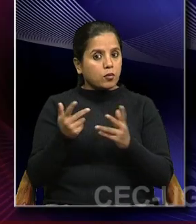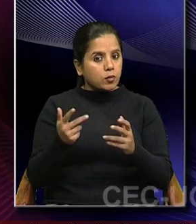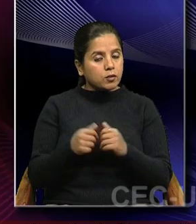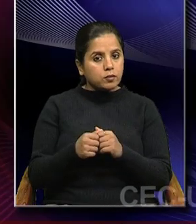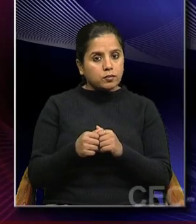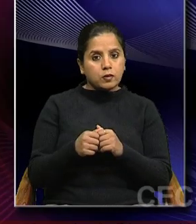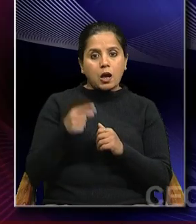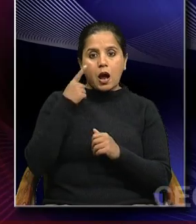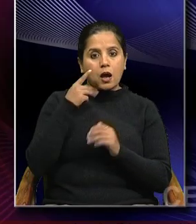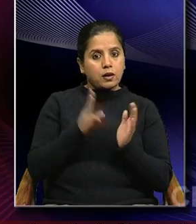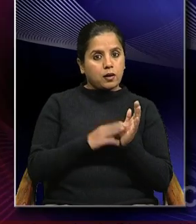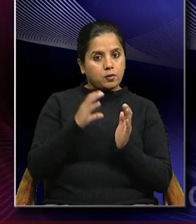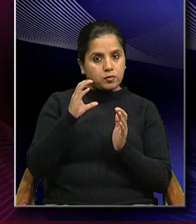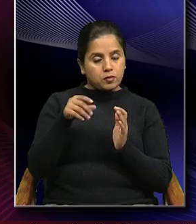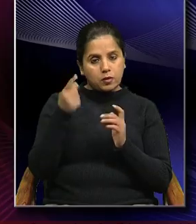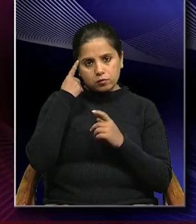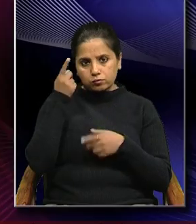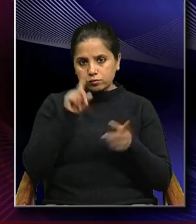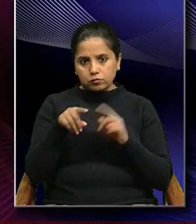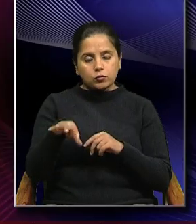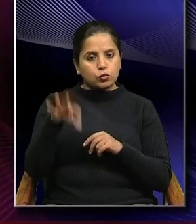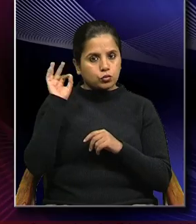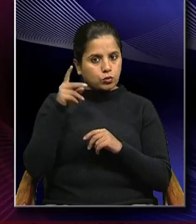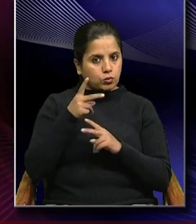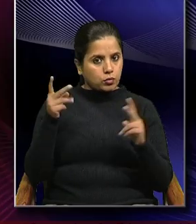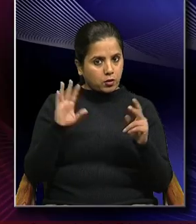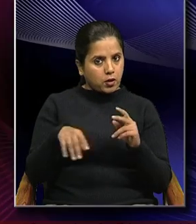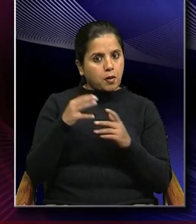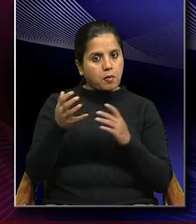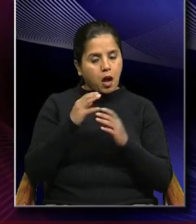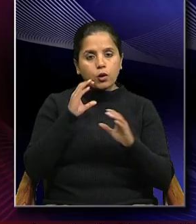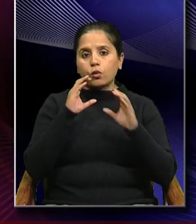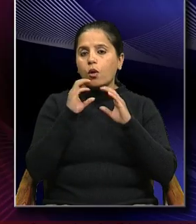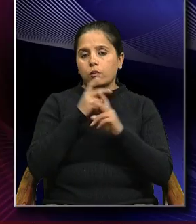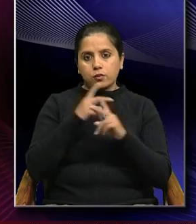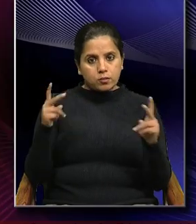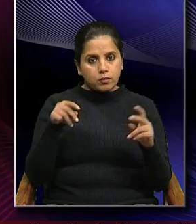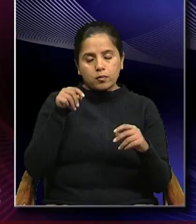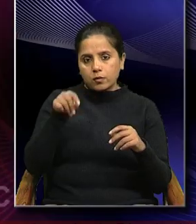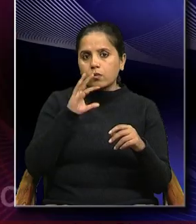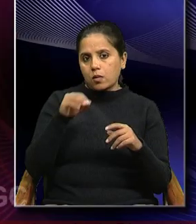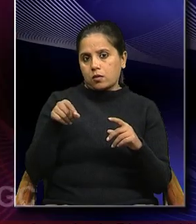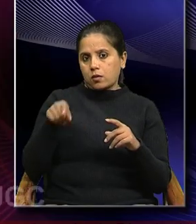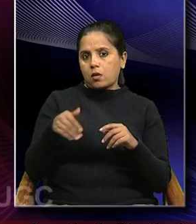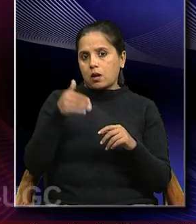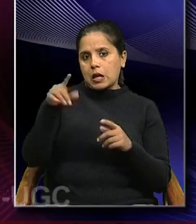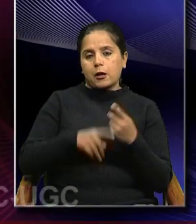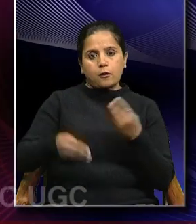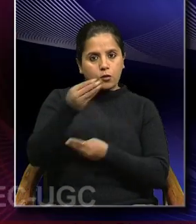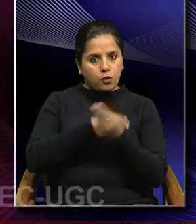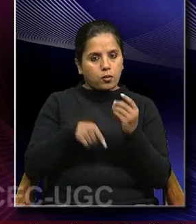as IMC as a strategic choice of elements of marketing communications, which will effectively and